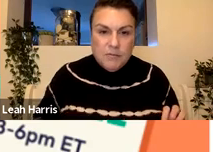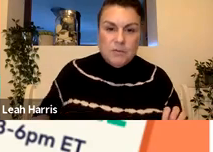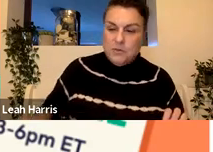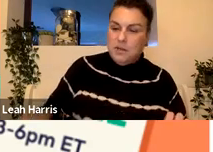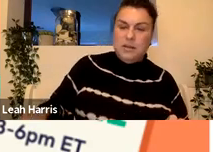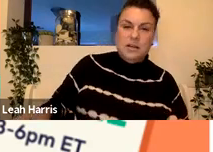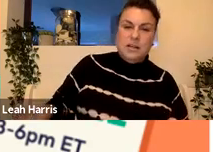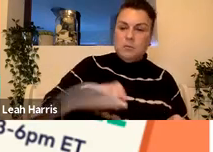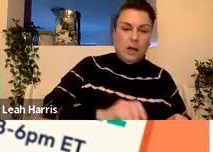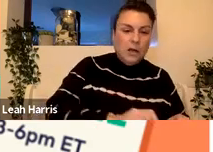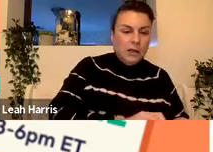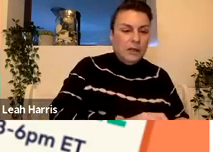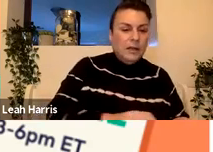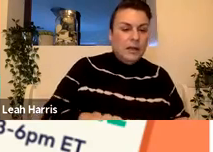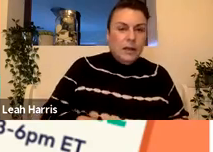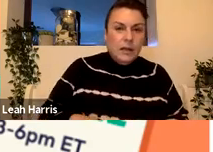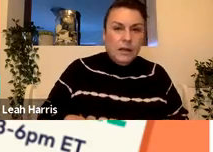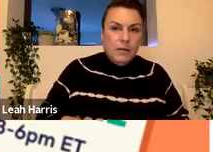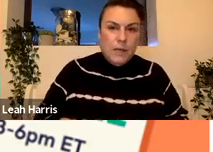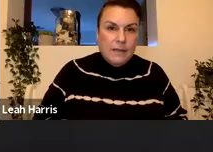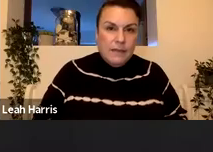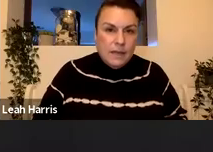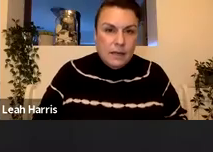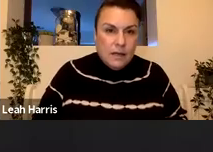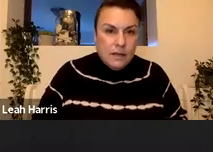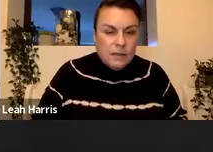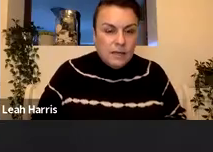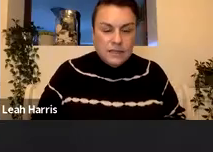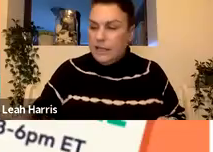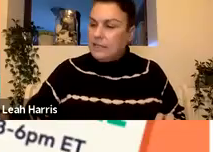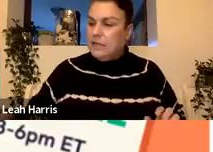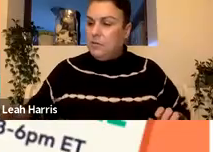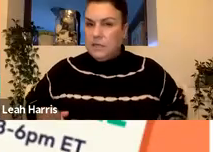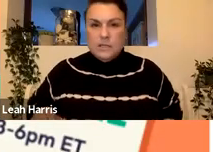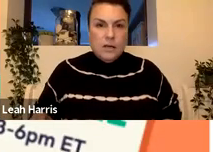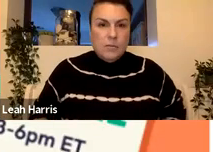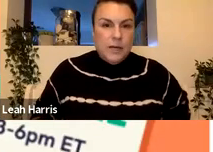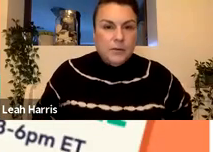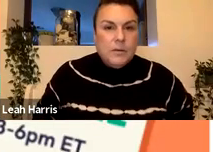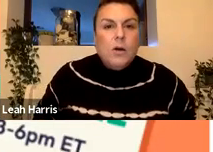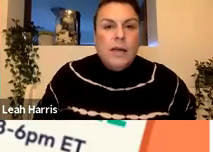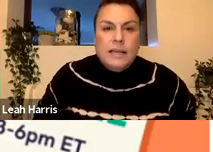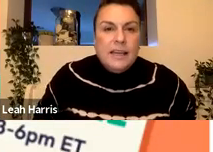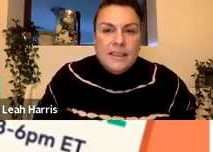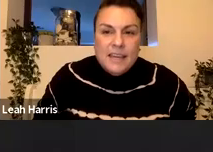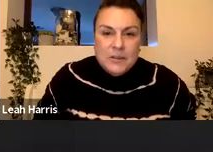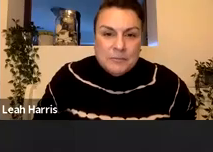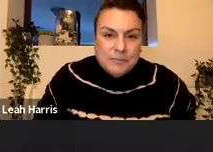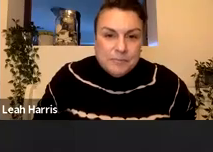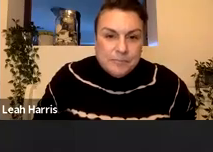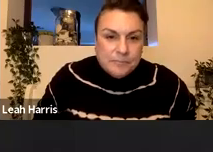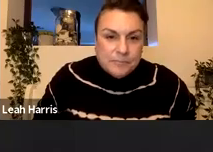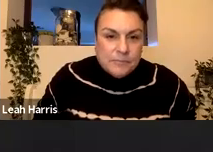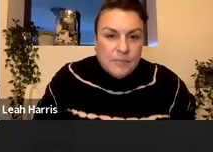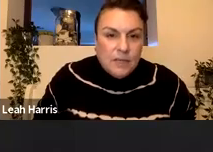that on everyone's radar as well um and then the next the last thing i wanted to talk about oh go ahead yeah thank you